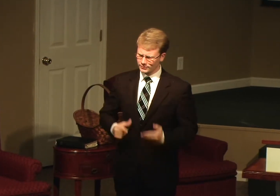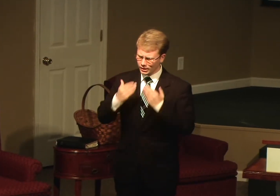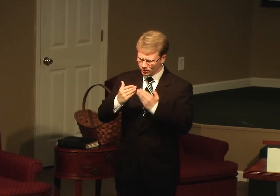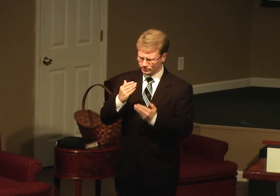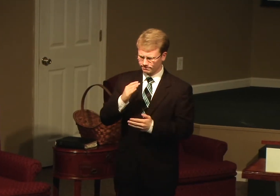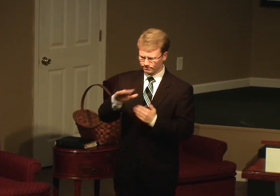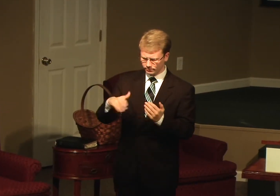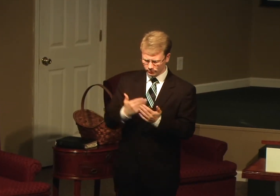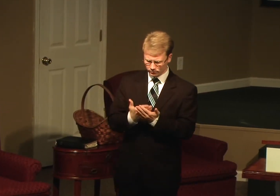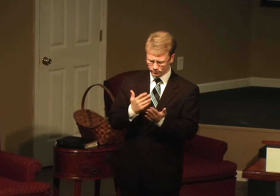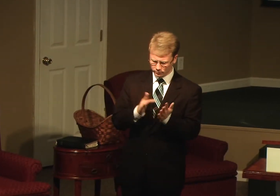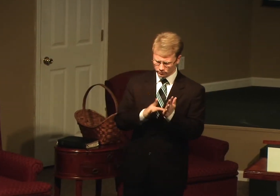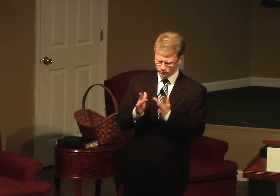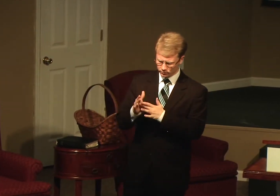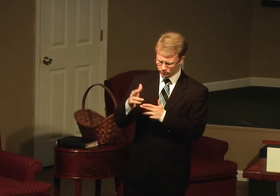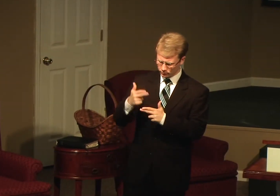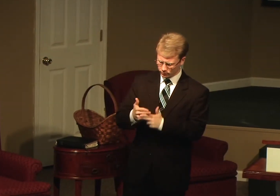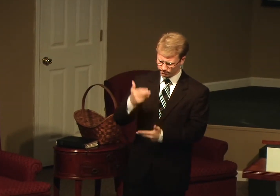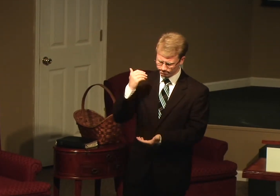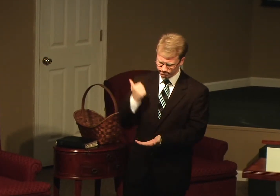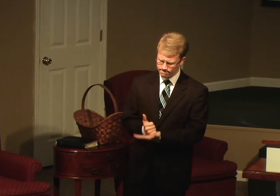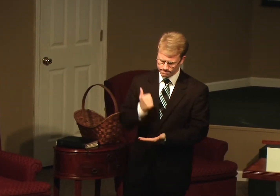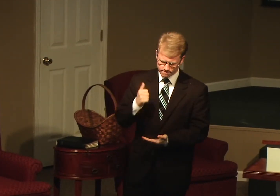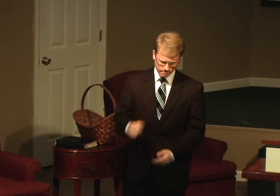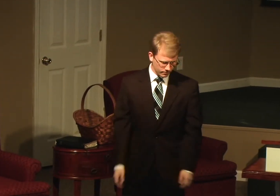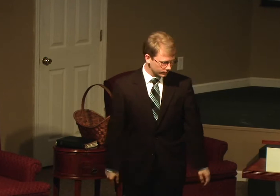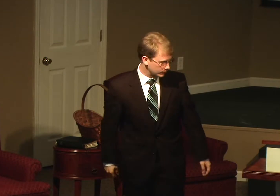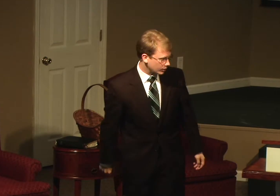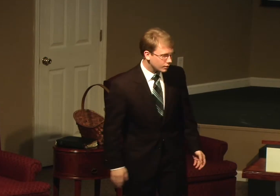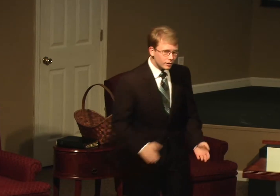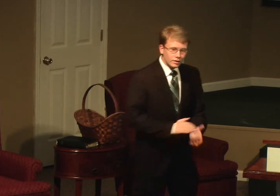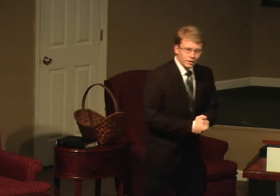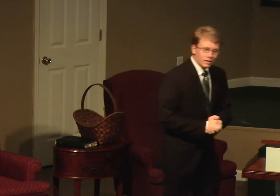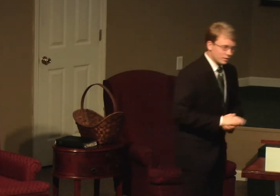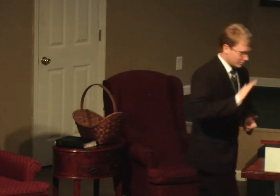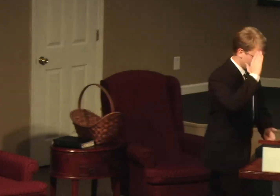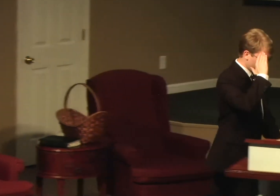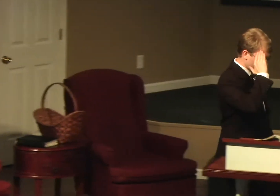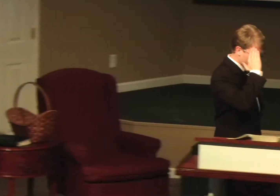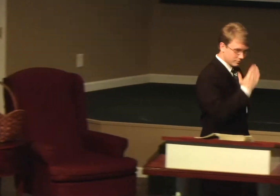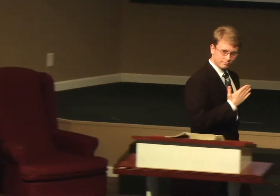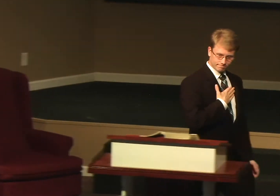but for your word alone to go forth. And I ask it in your name. Amen.